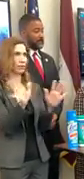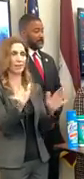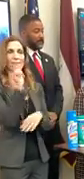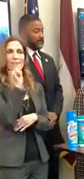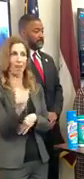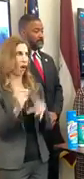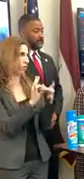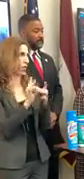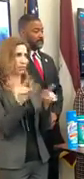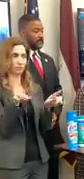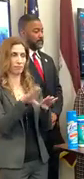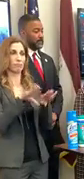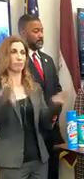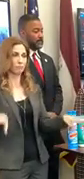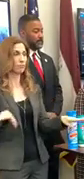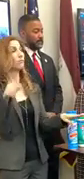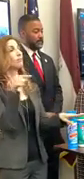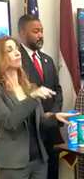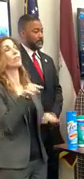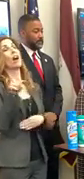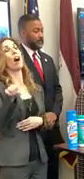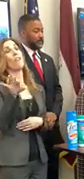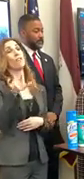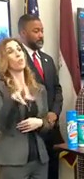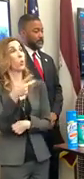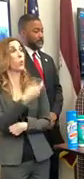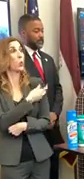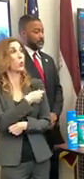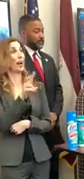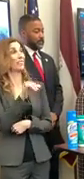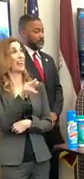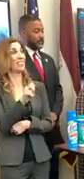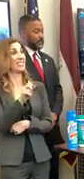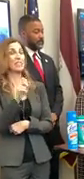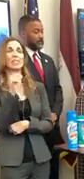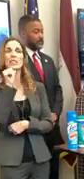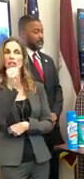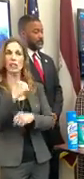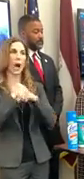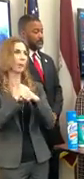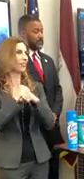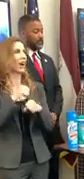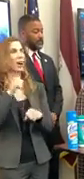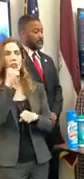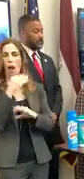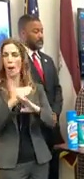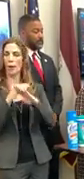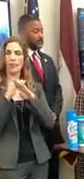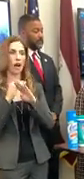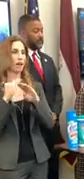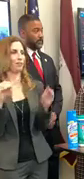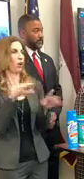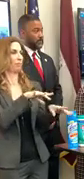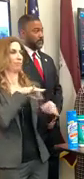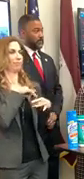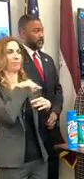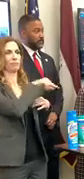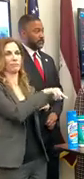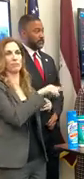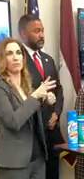What that means is the flu vaccine does not protect you or prevent you from